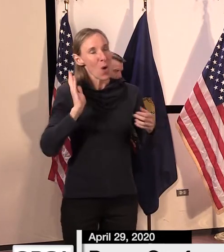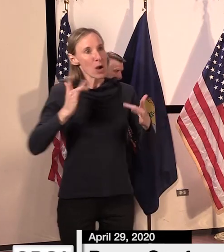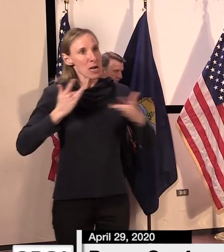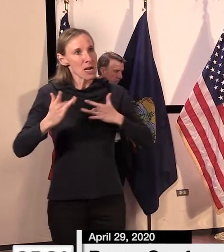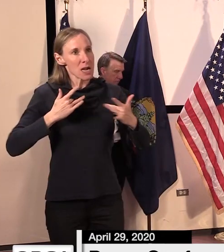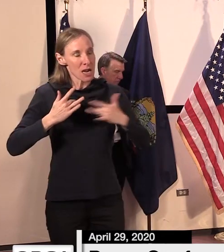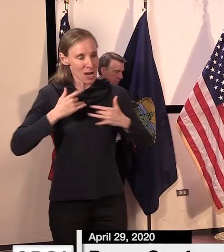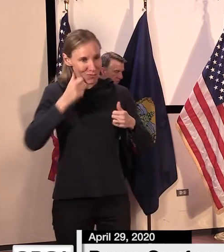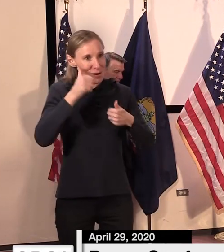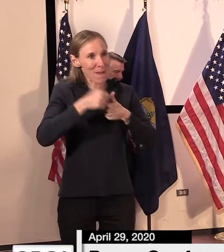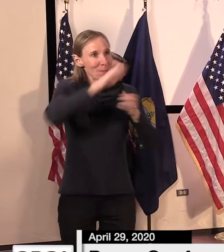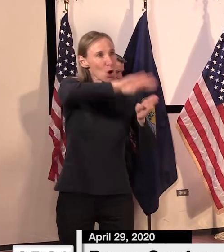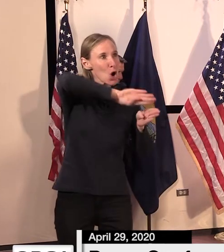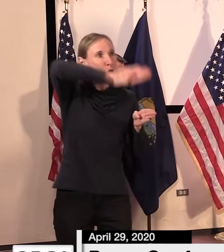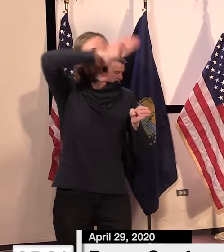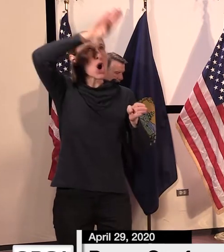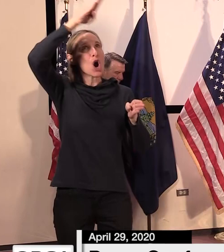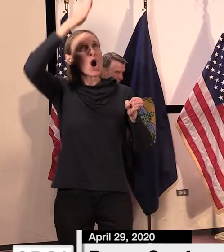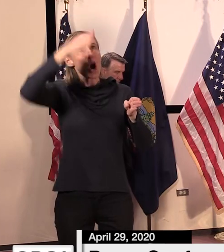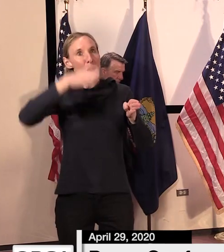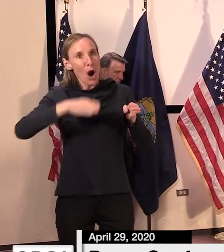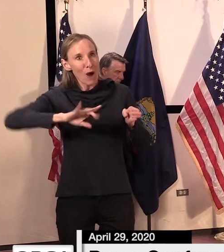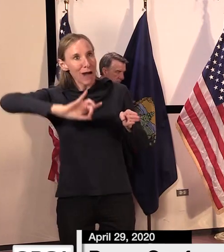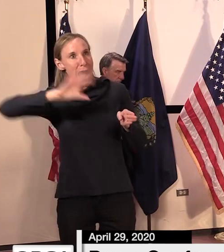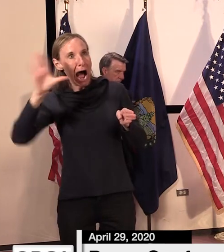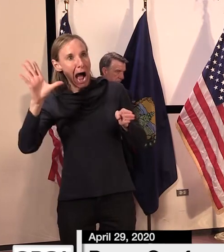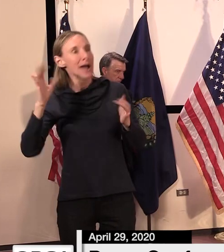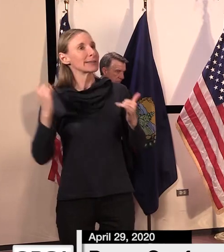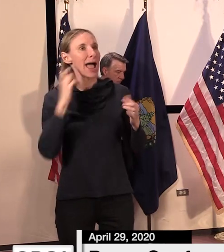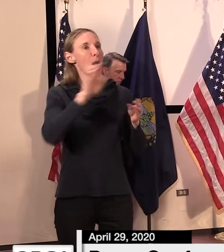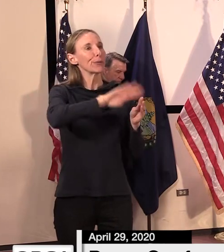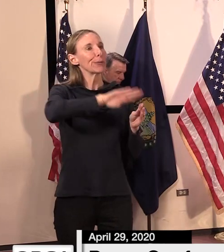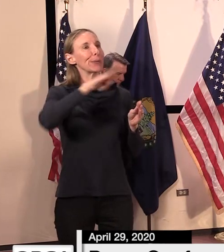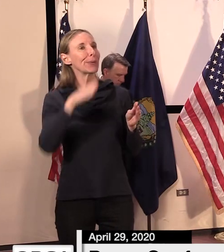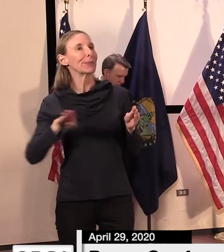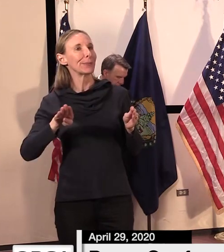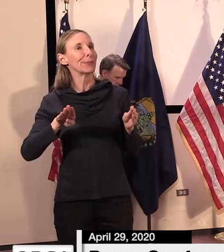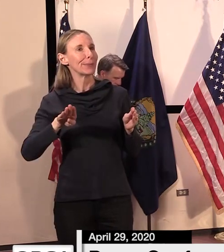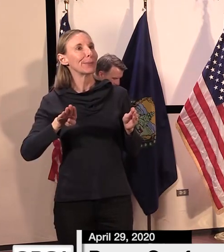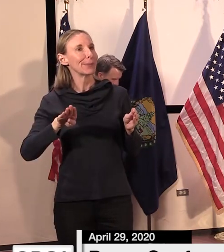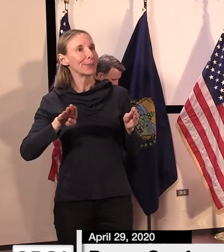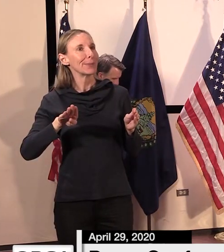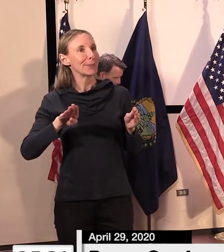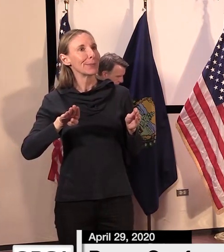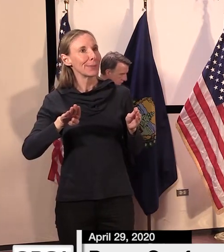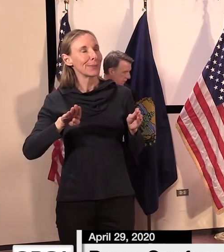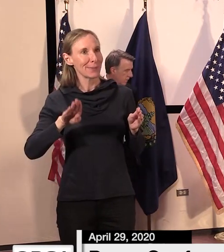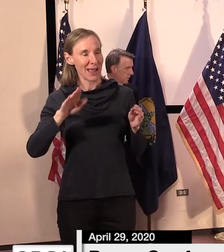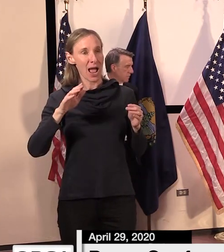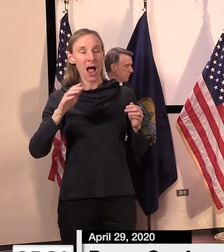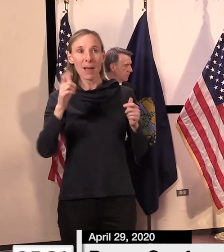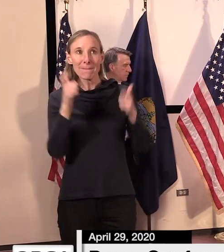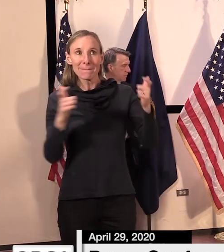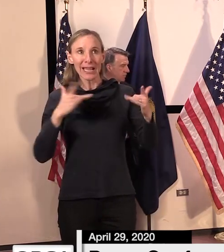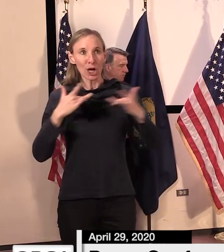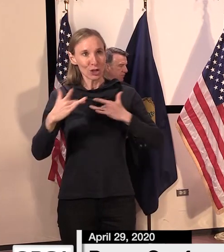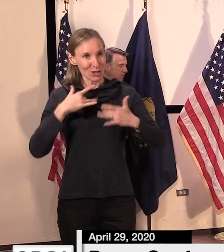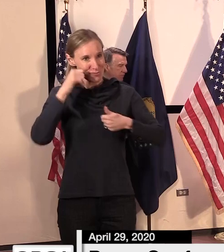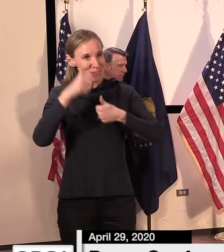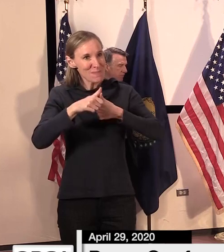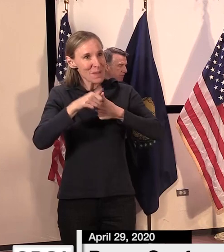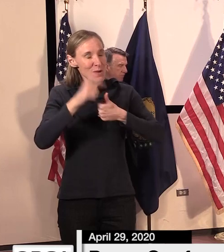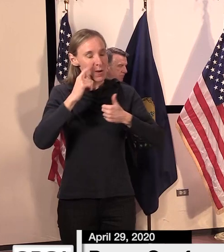the opportunity for that curve to come close to exceeding the capacity of the healthcare system to deal with